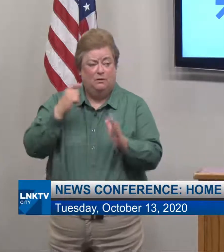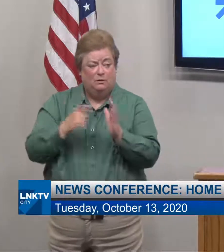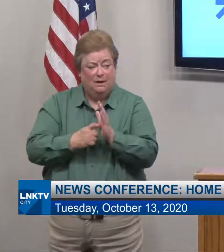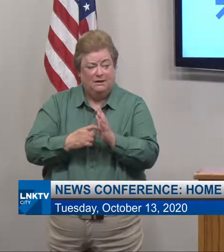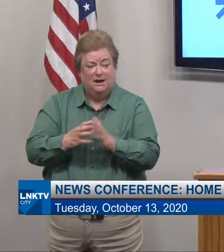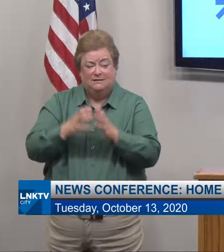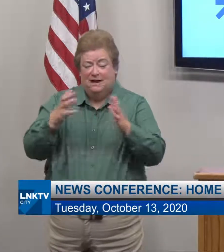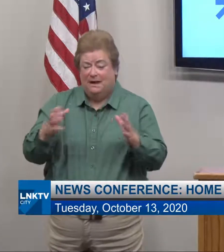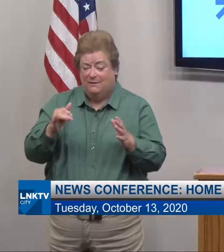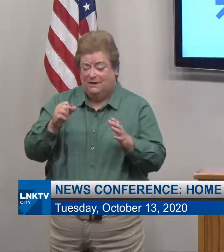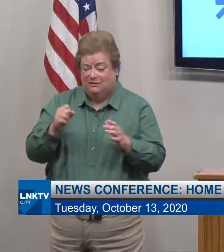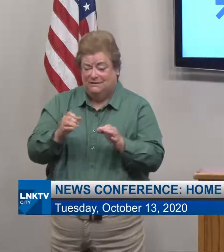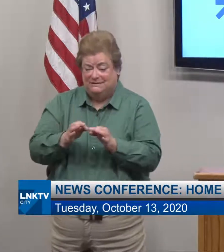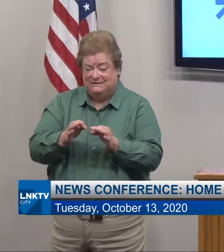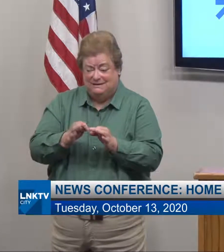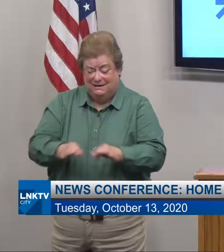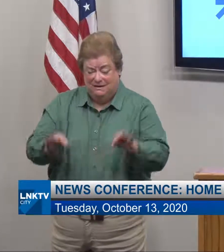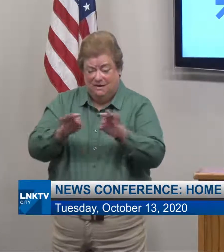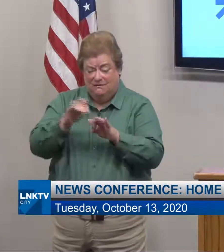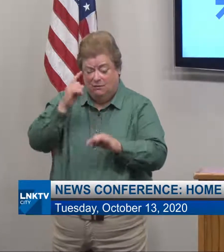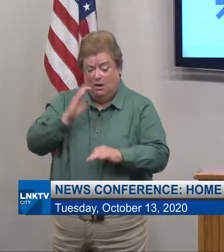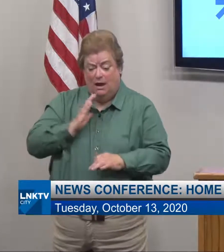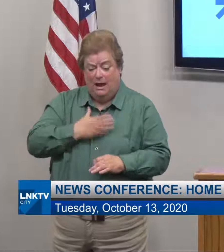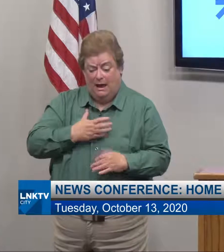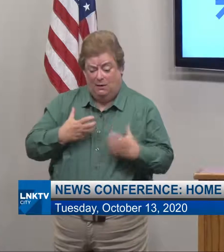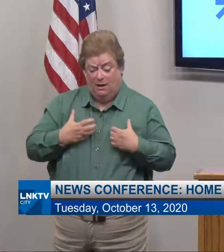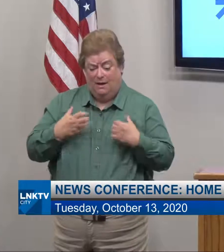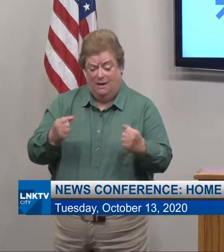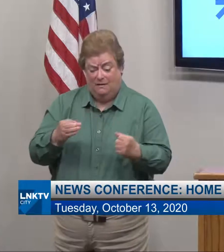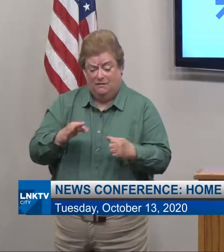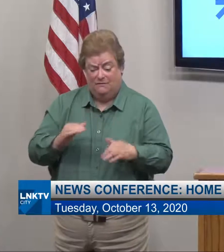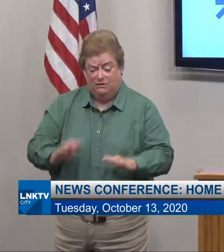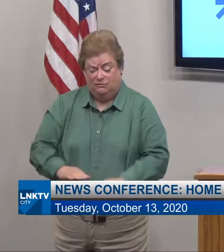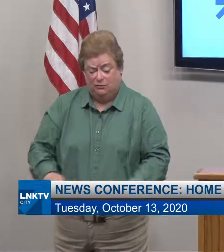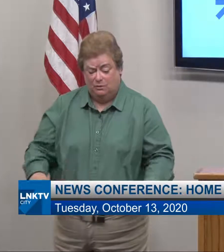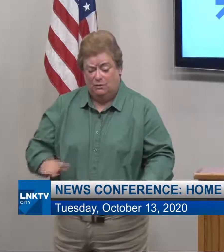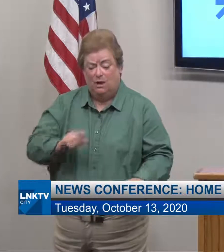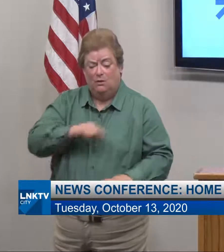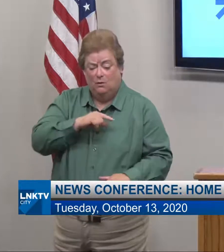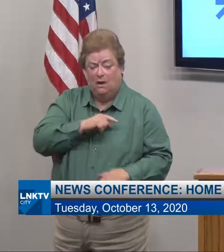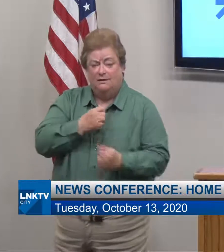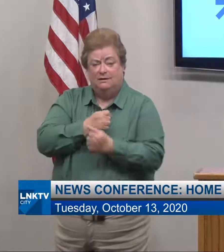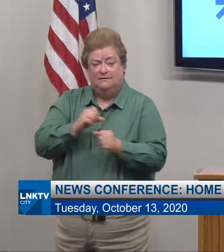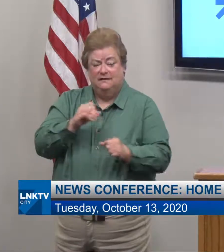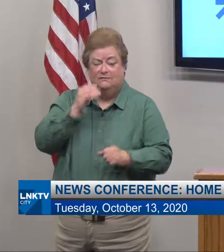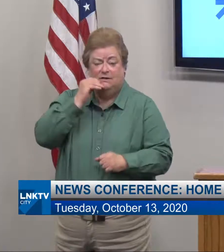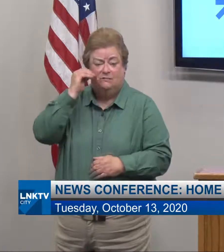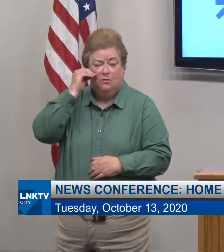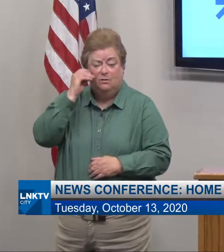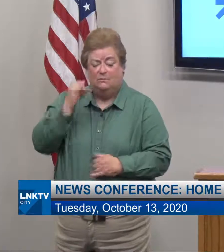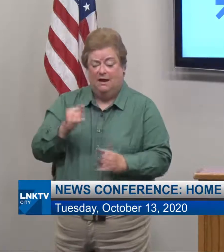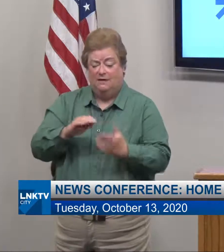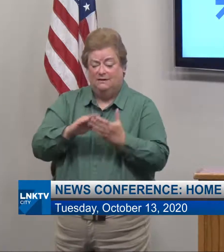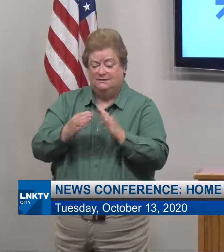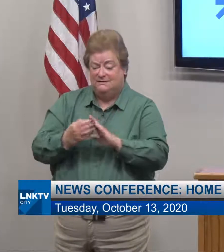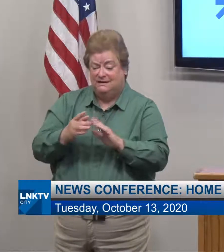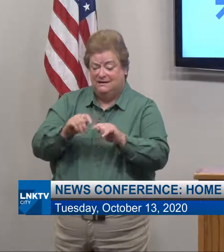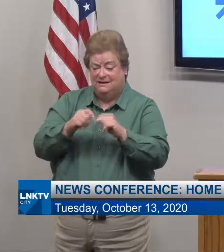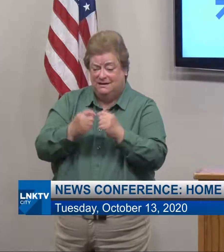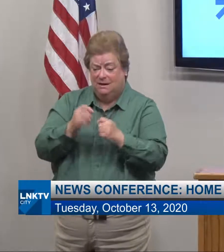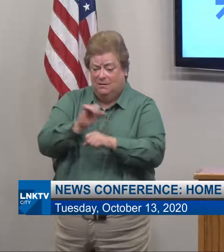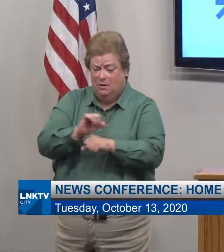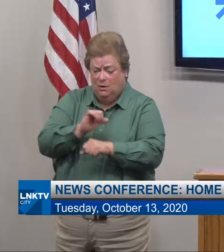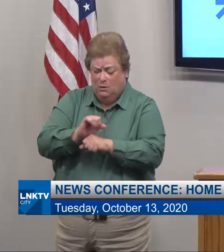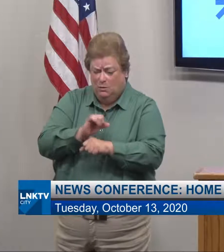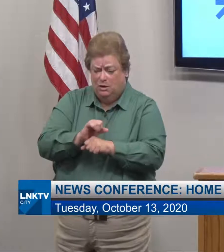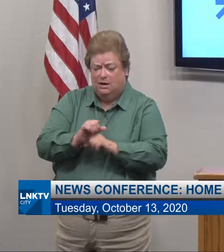at stake, the health and well-being of our children and the quality and safety of our homes, our city team worked diligently